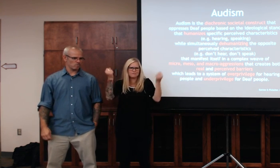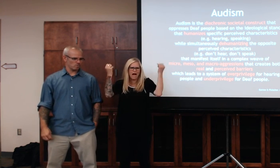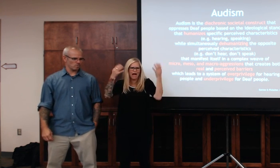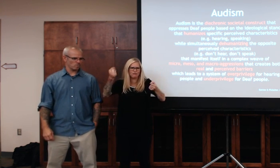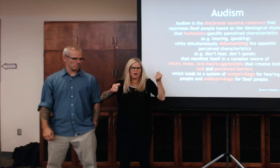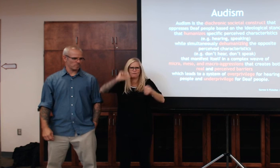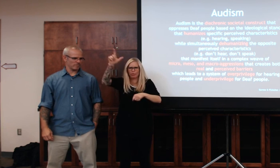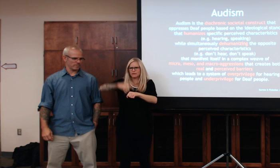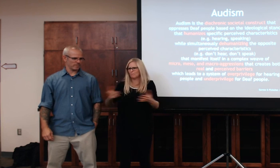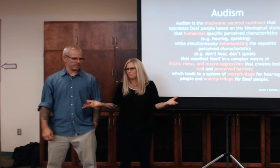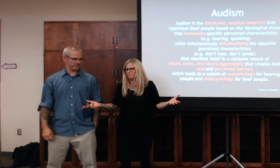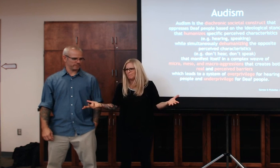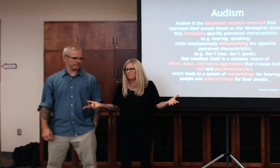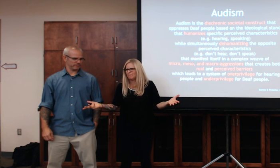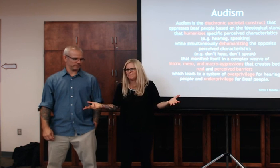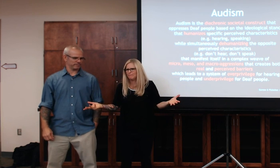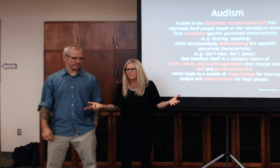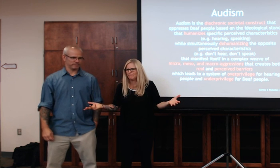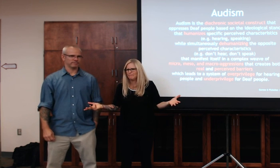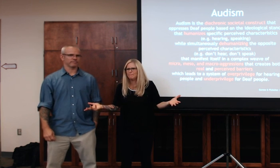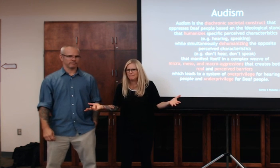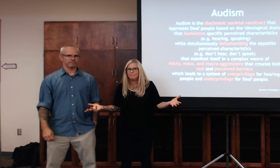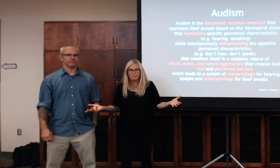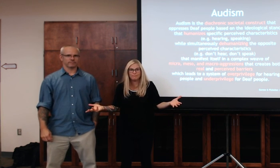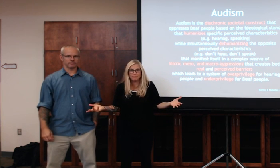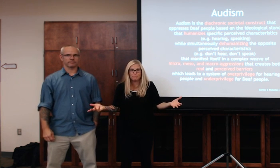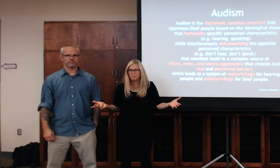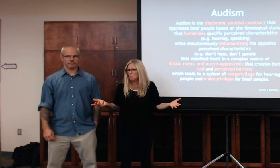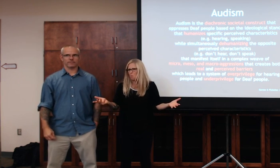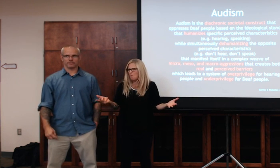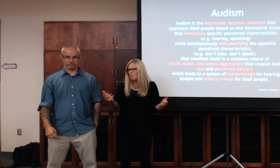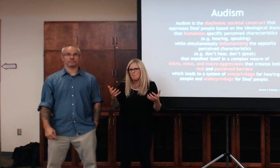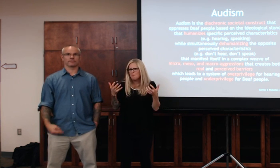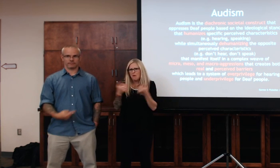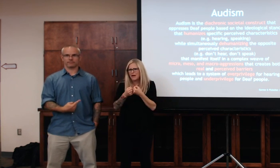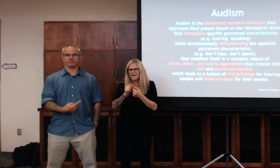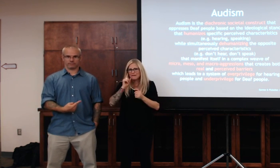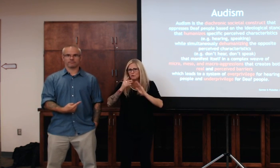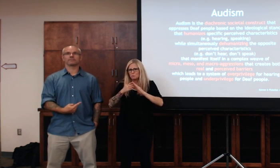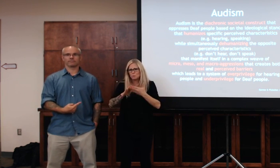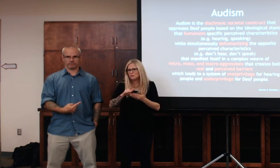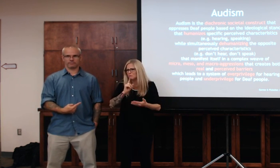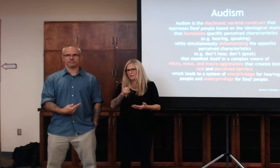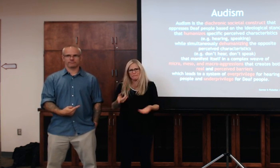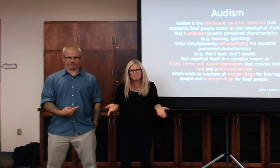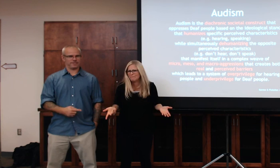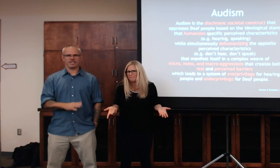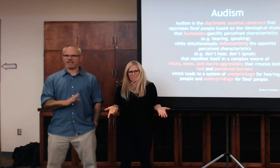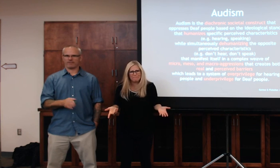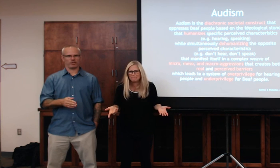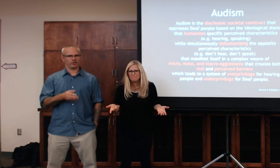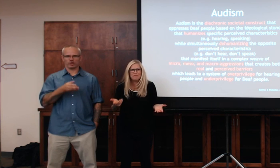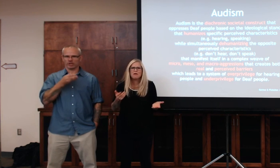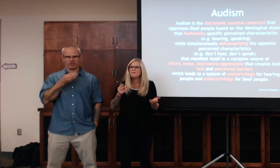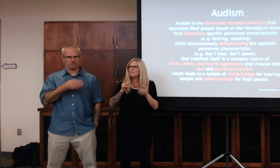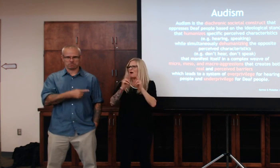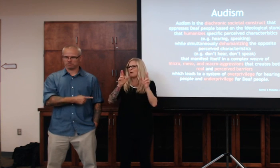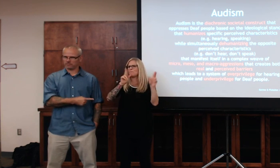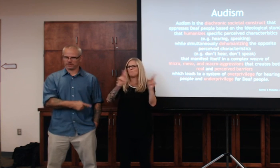We sign and drive all the time. Let's be honest. She does. She never shuts up, guys.